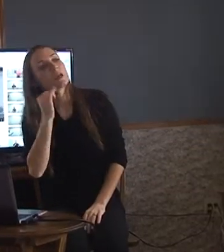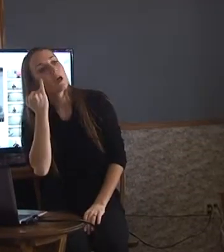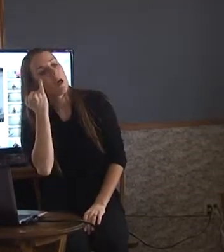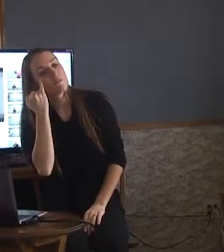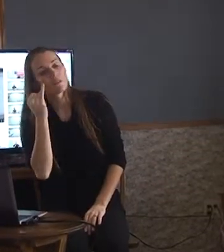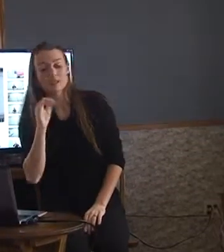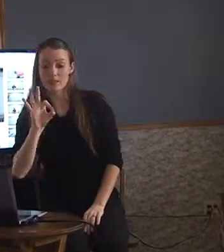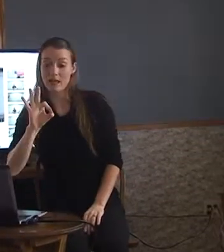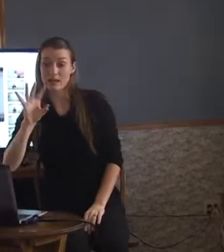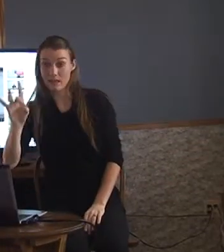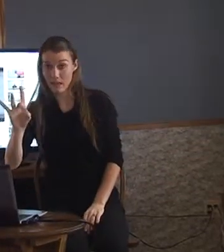tells you something, doesn't it?